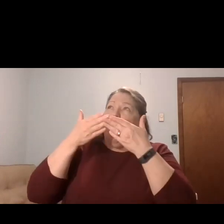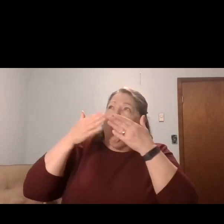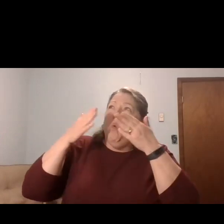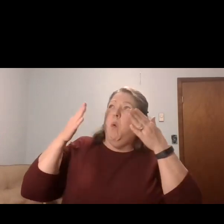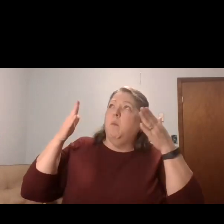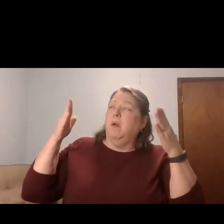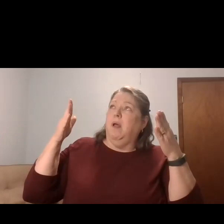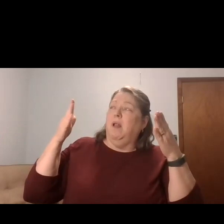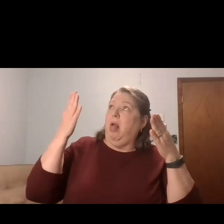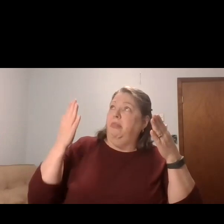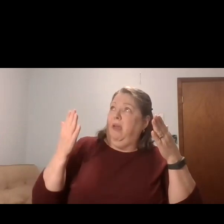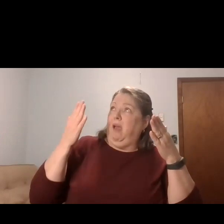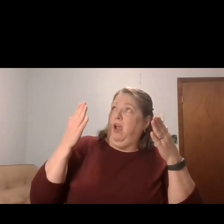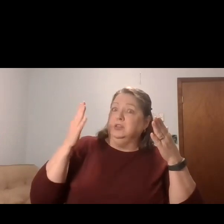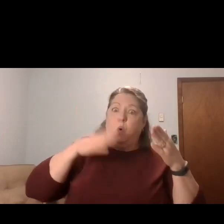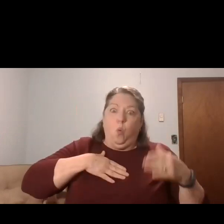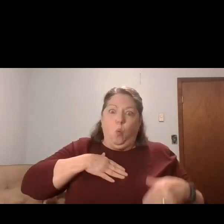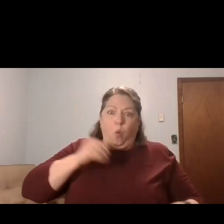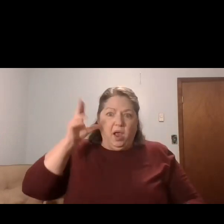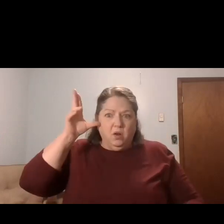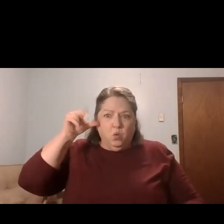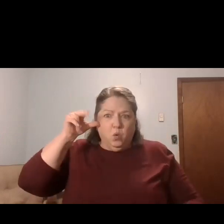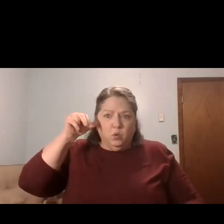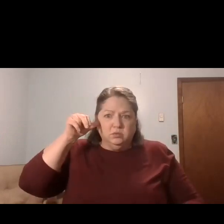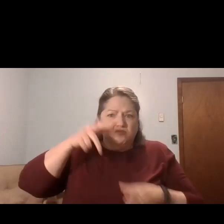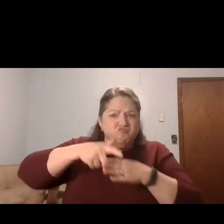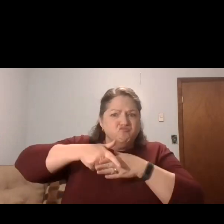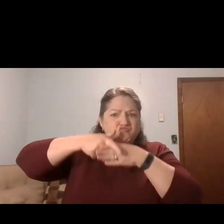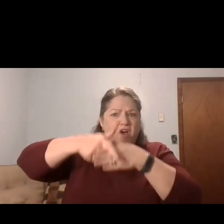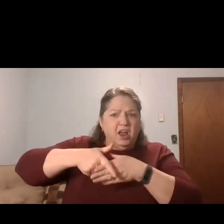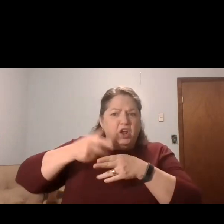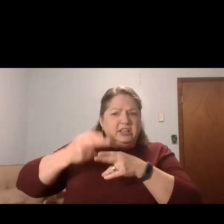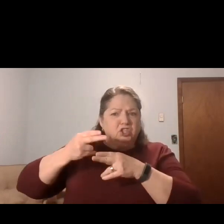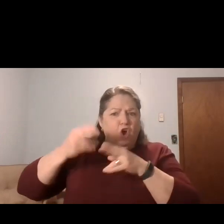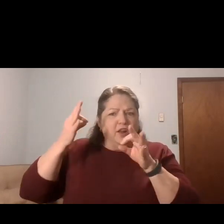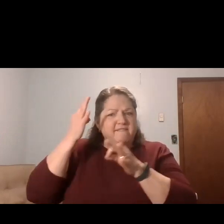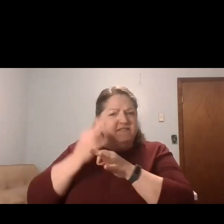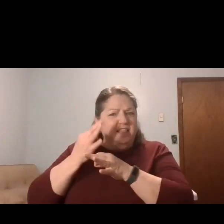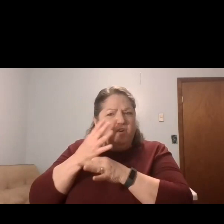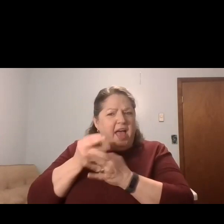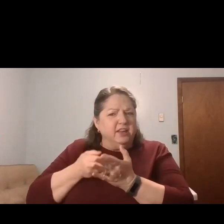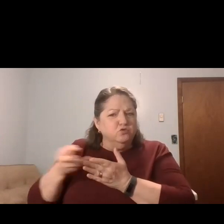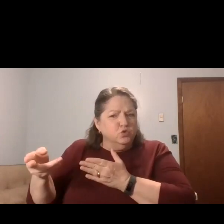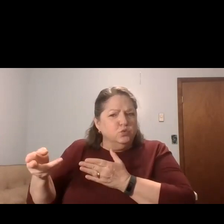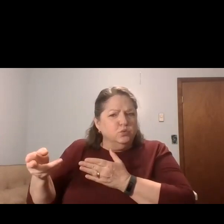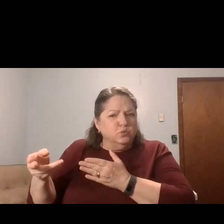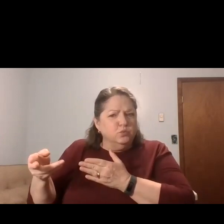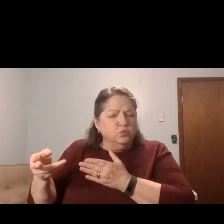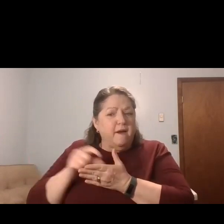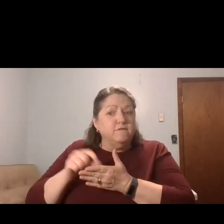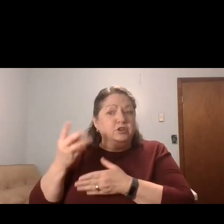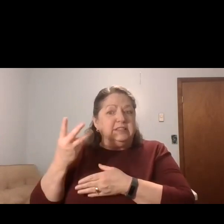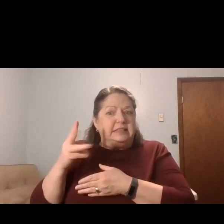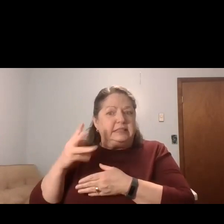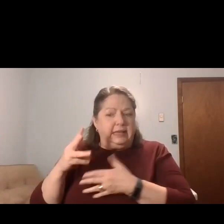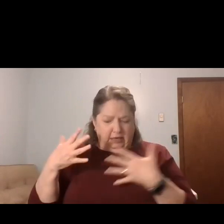there before me was a white horse, whose rider is called Faithful and True. Verse 16, on his robe